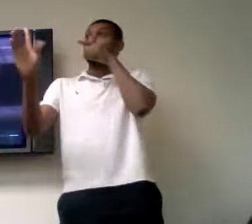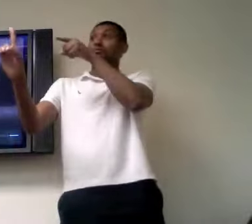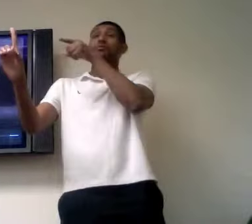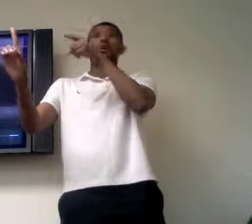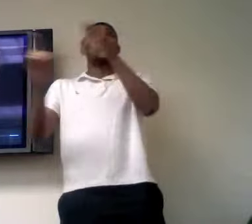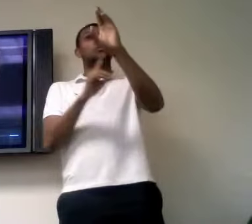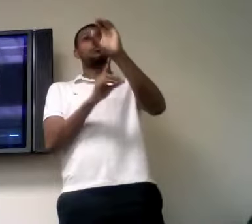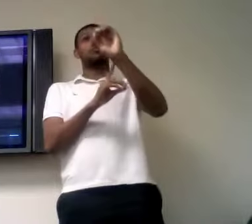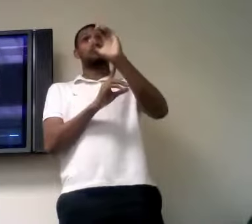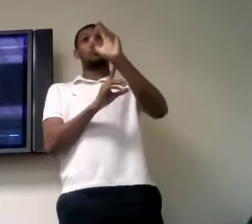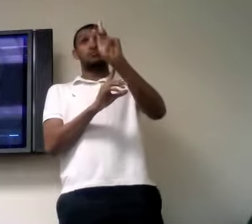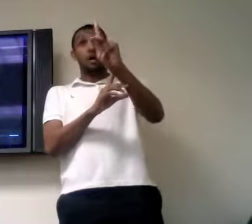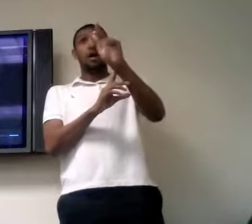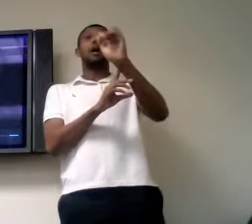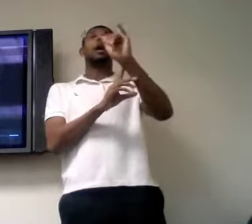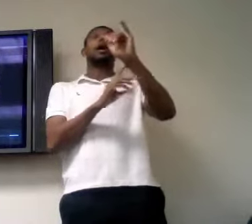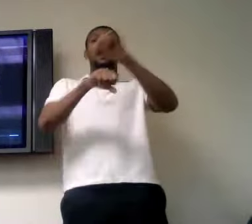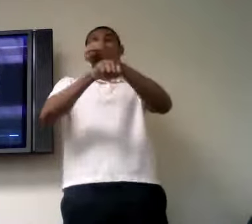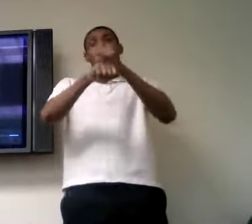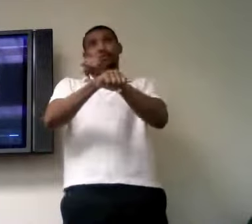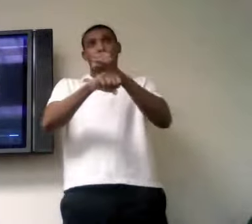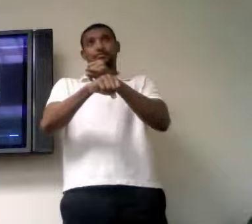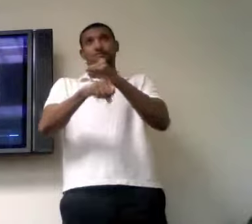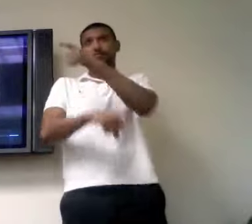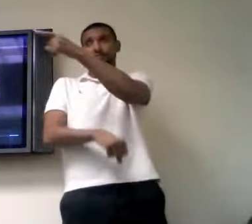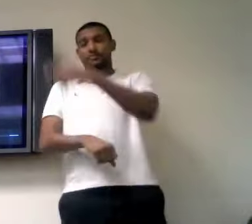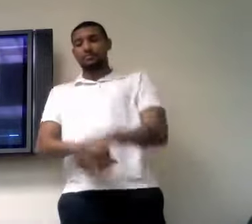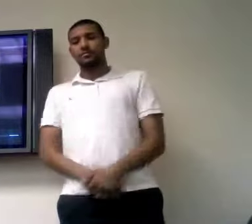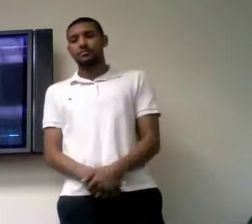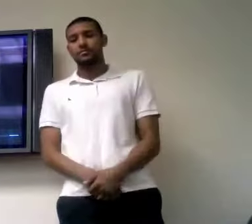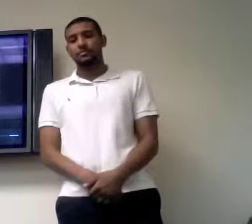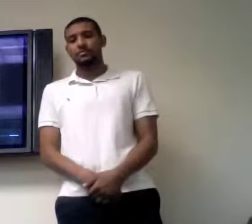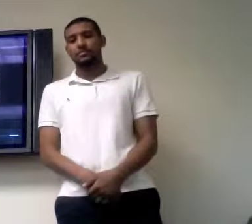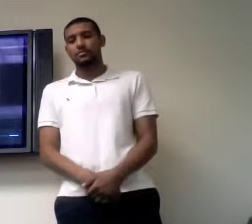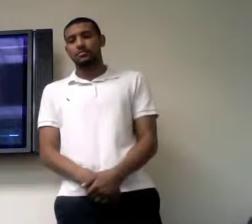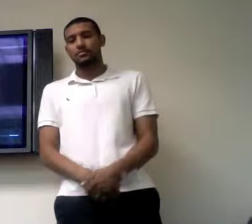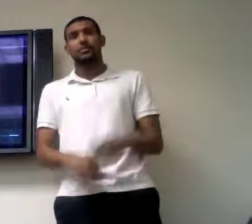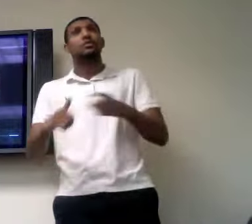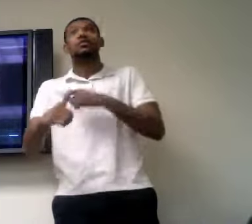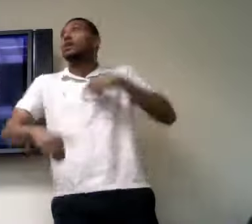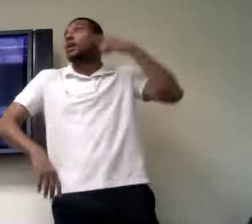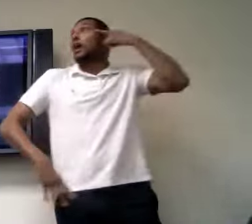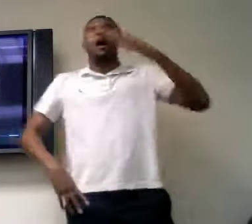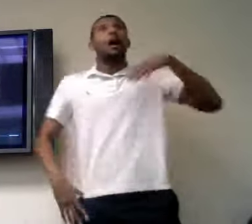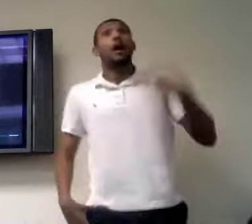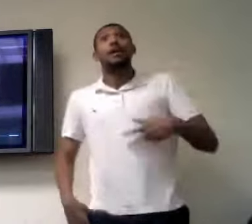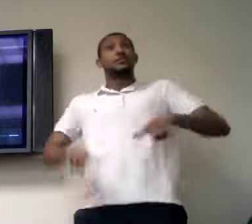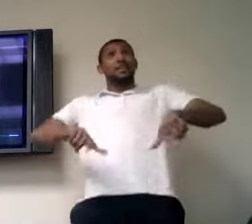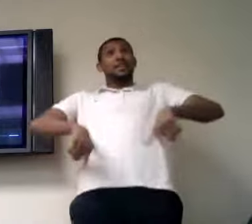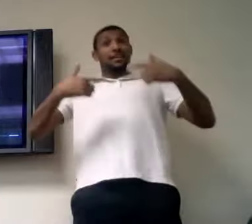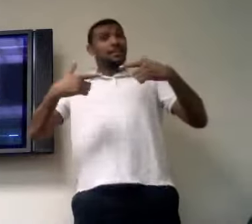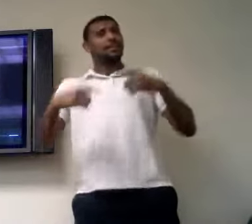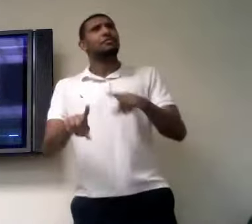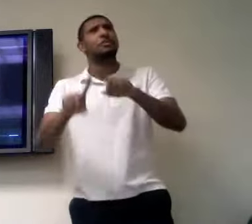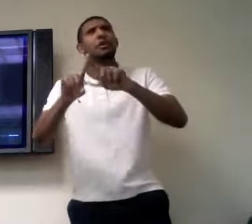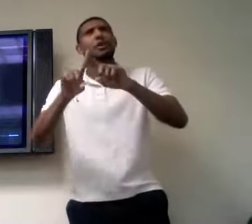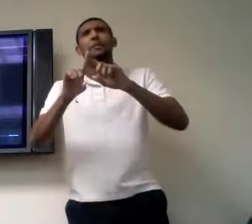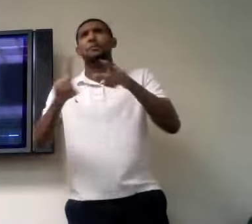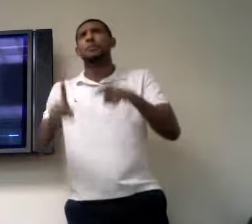Illinois. In their first joy, they could think of nothing except that he was alive. But when calmness began to return, they looked